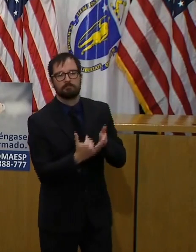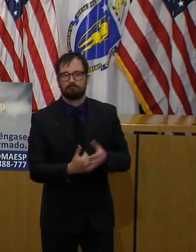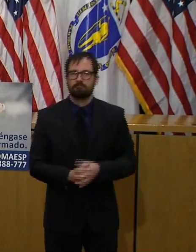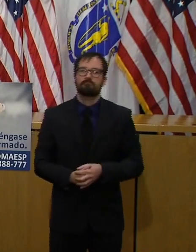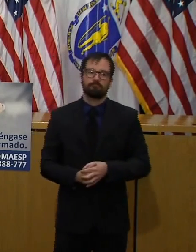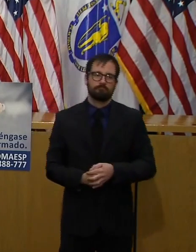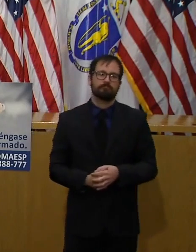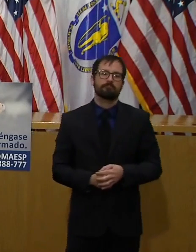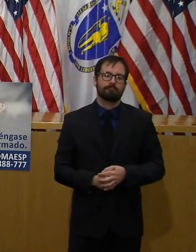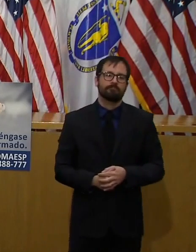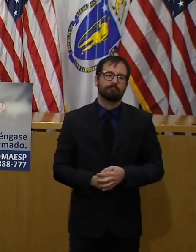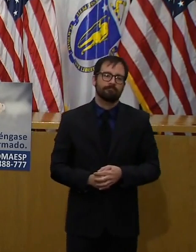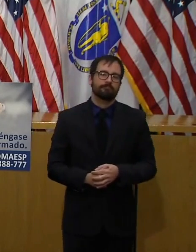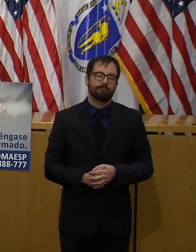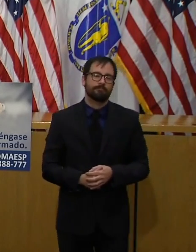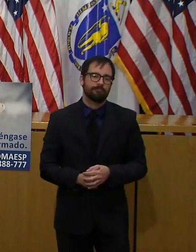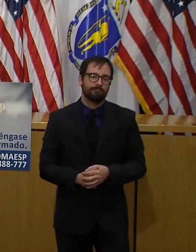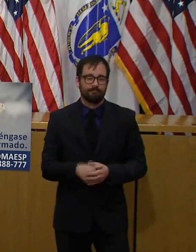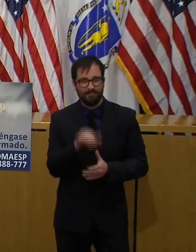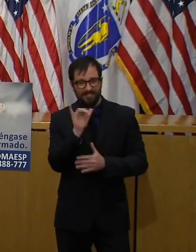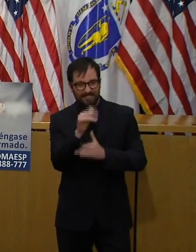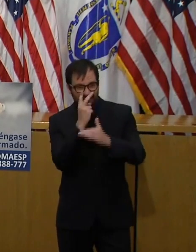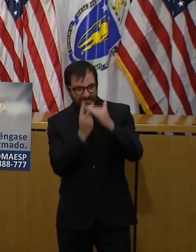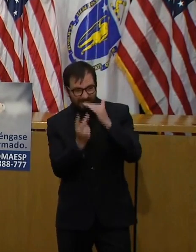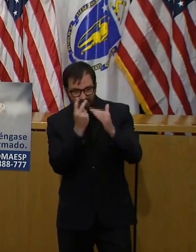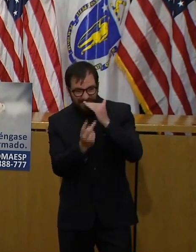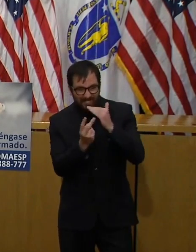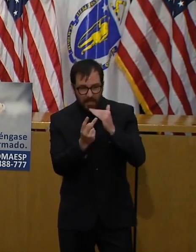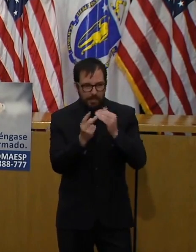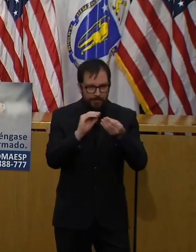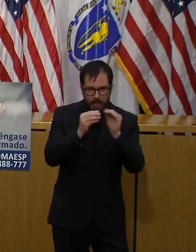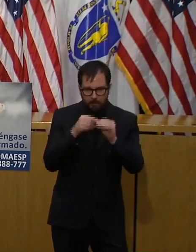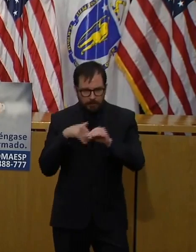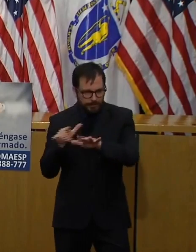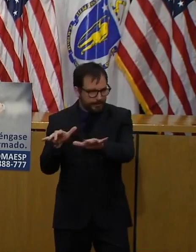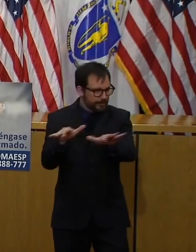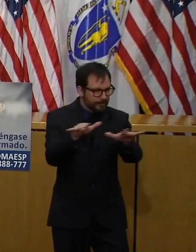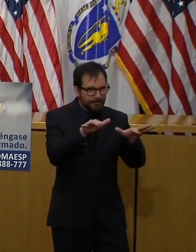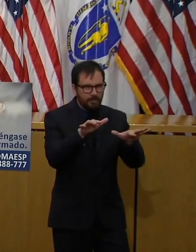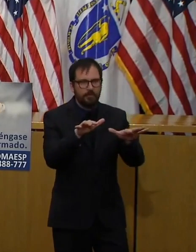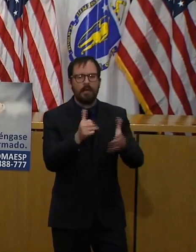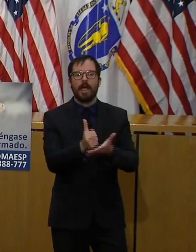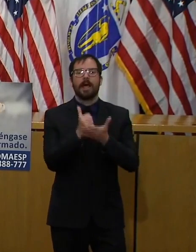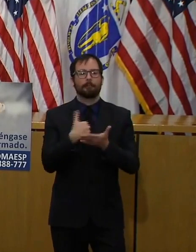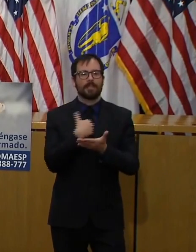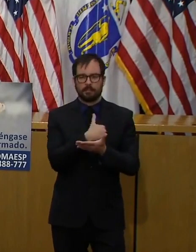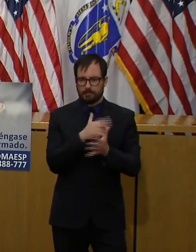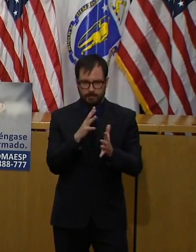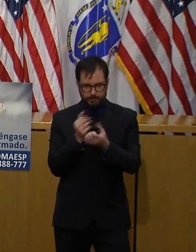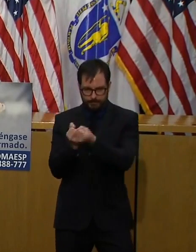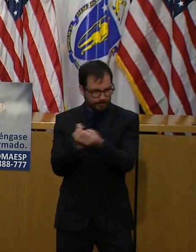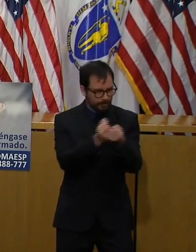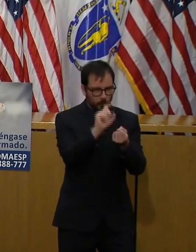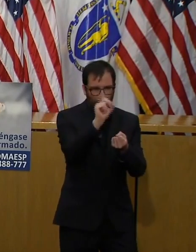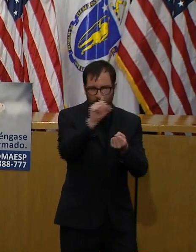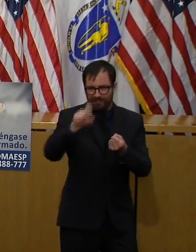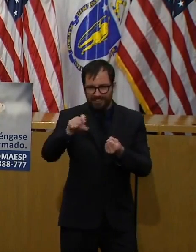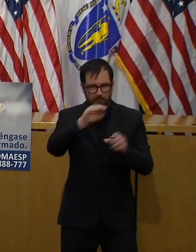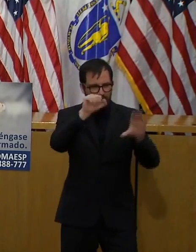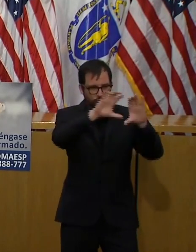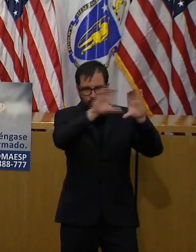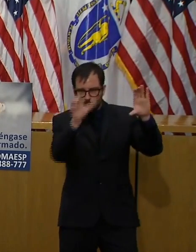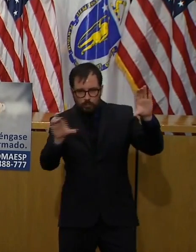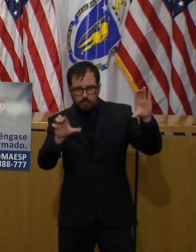community with work that we can then use with our own modeling to determine what, in fact, the best strategy with